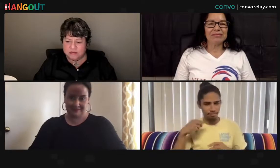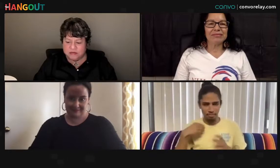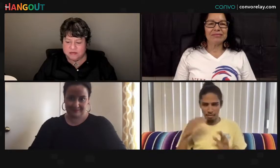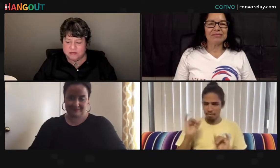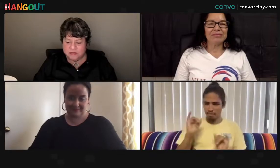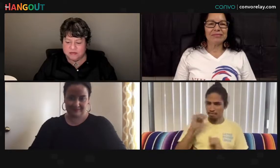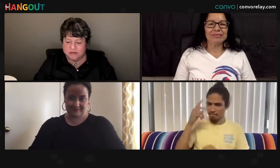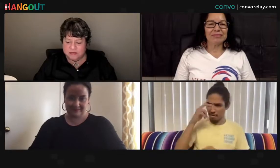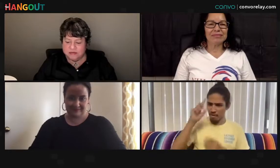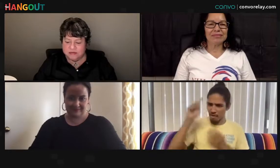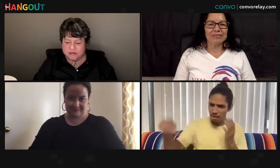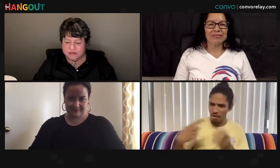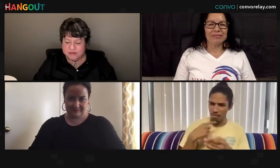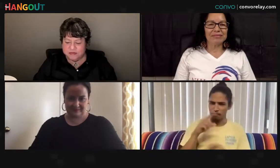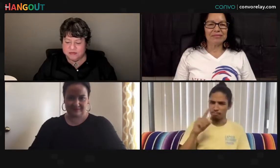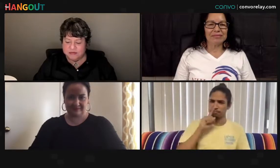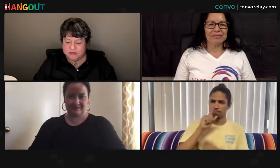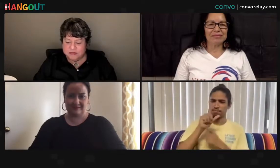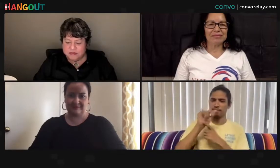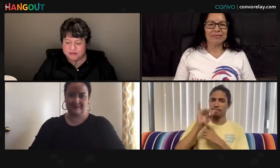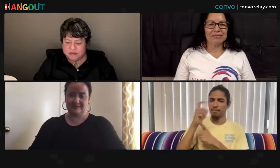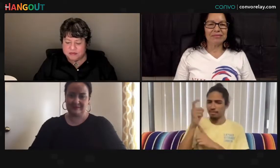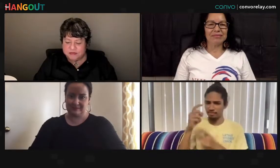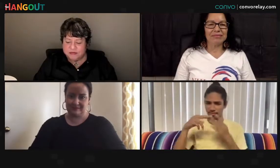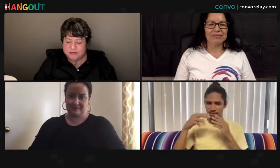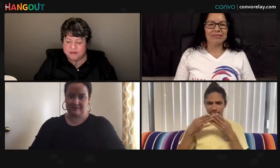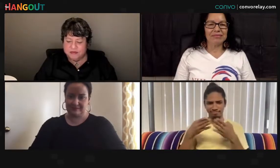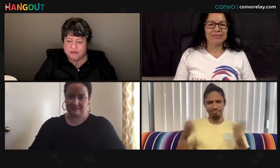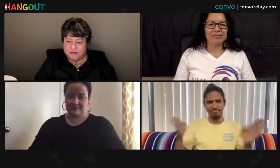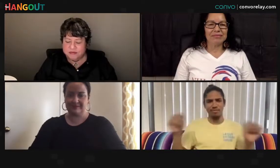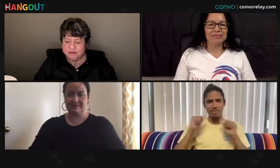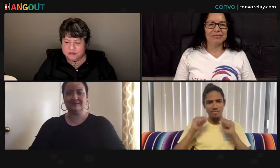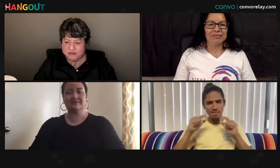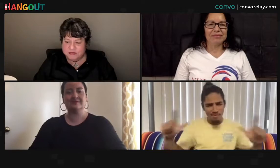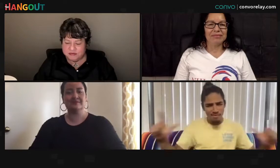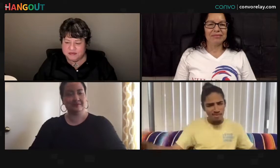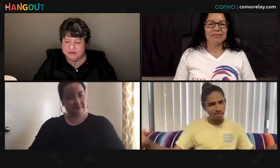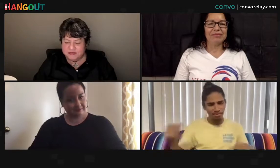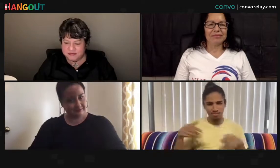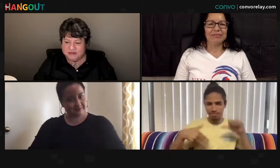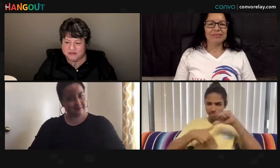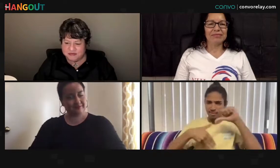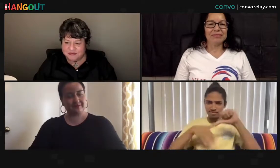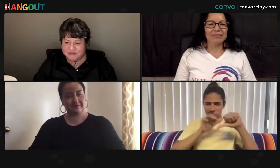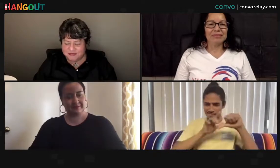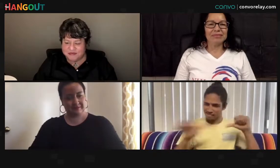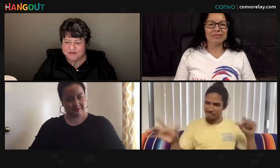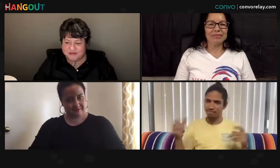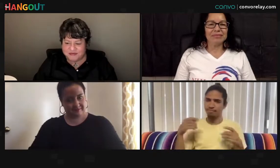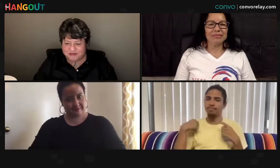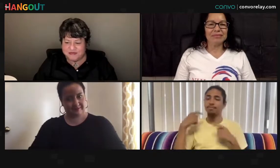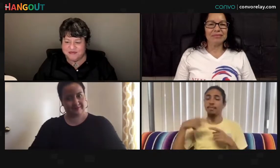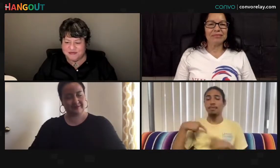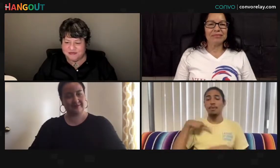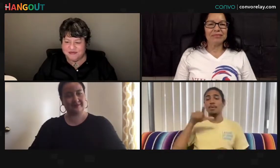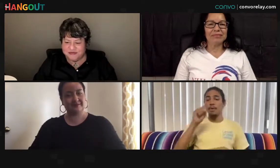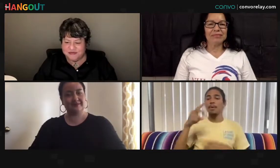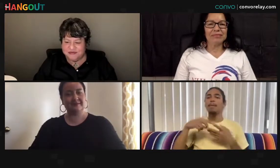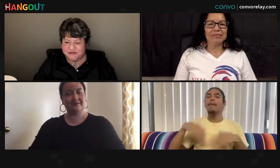that we're celebrating. And they didn't realize that Latinx is very much all of Central and